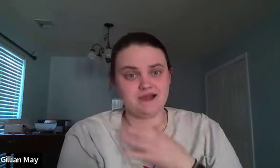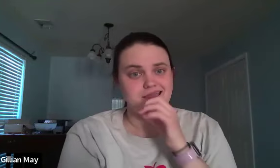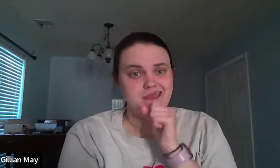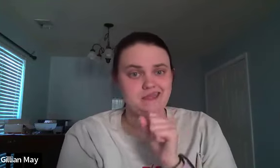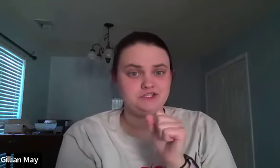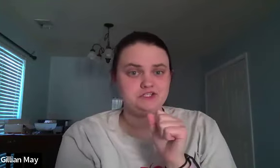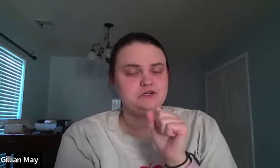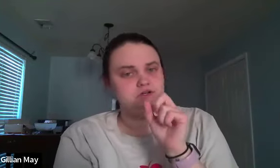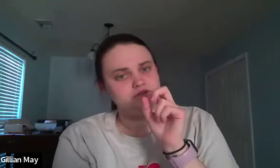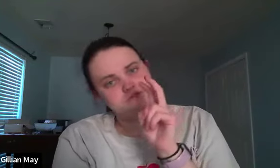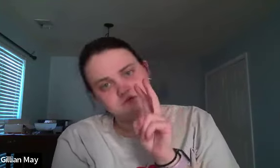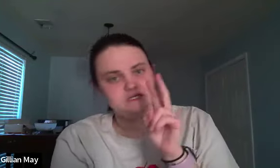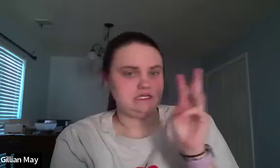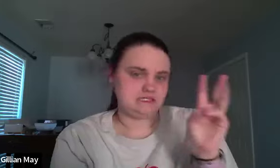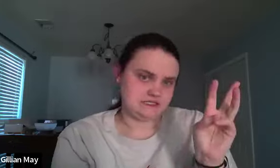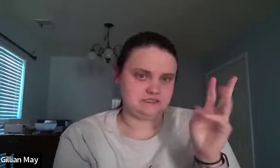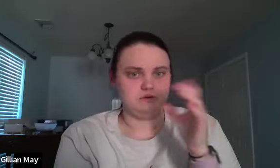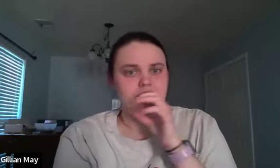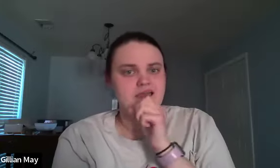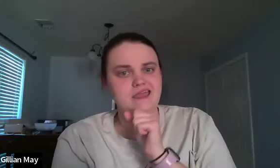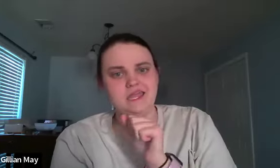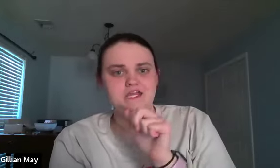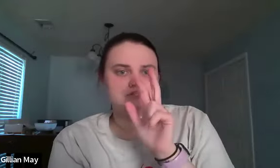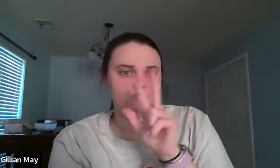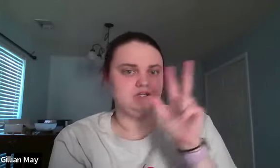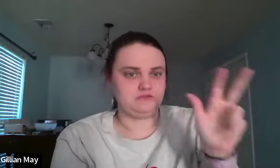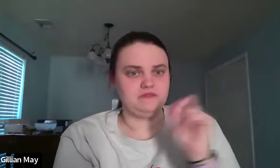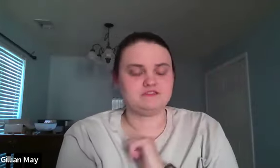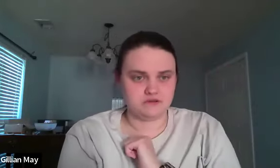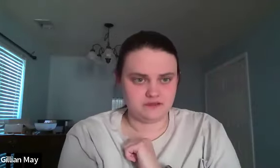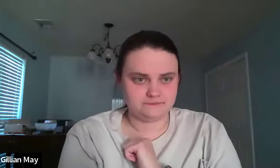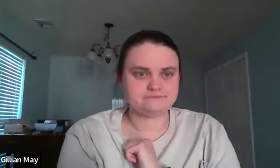my age 26 or my age 33, that sort of thing.